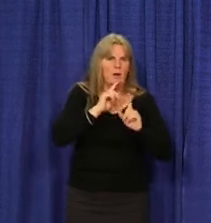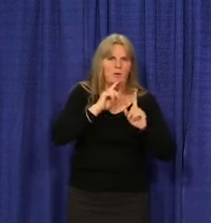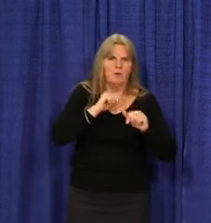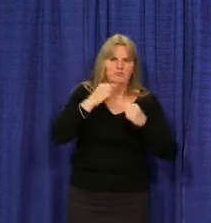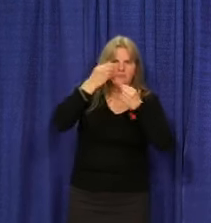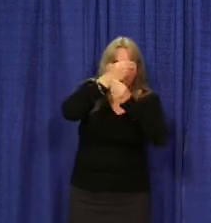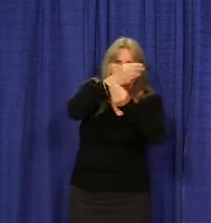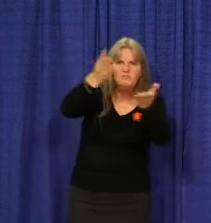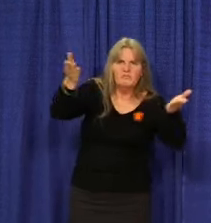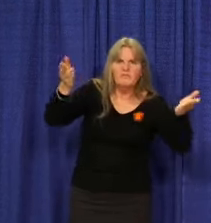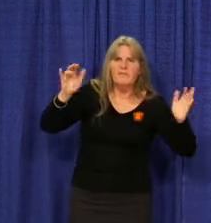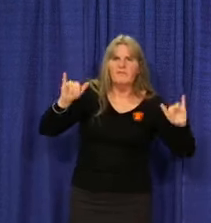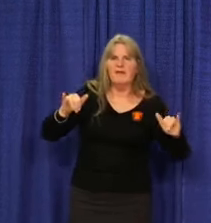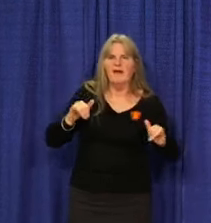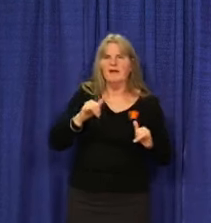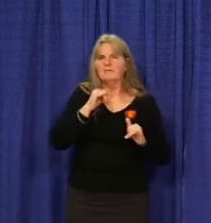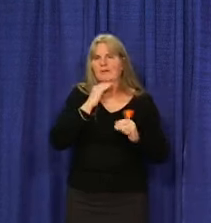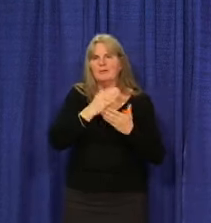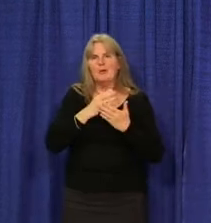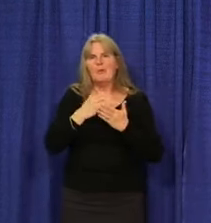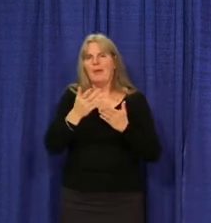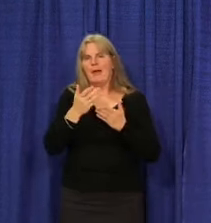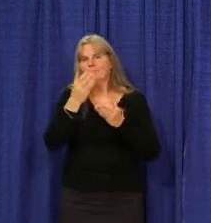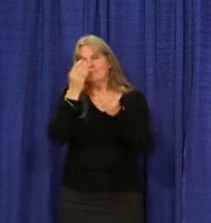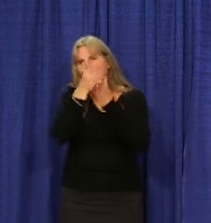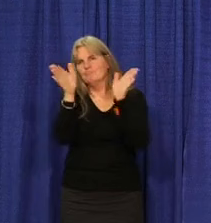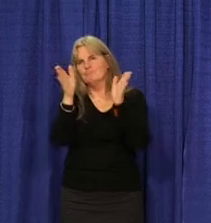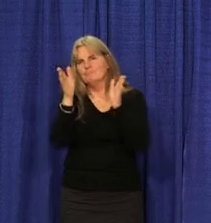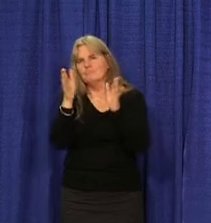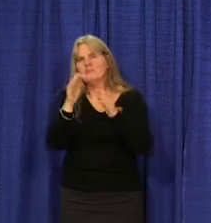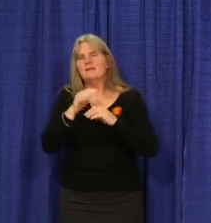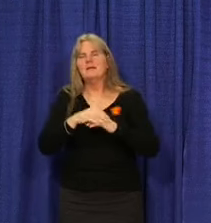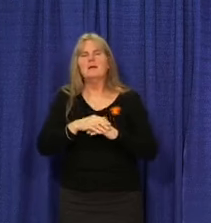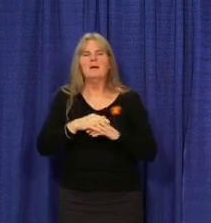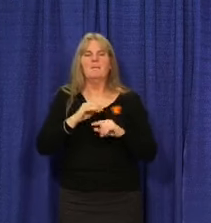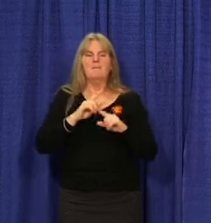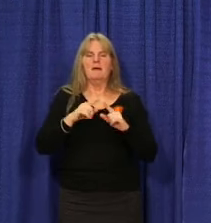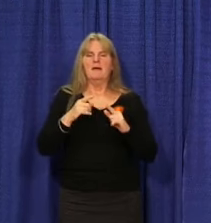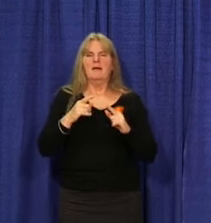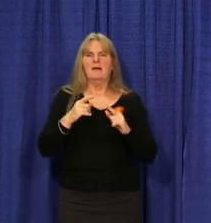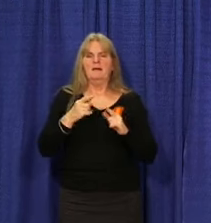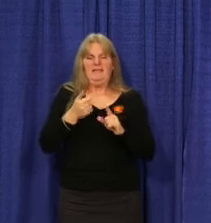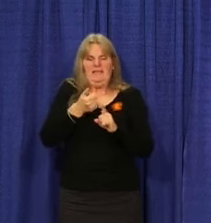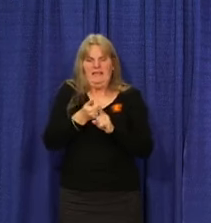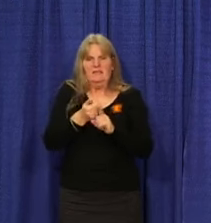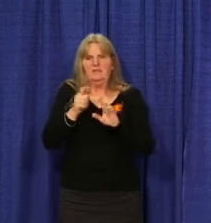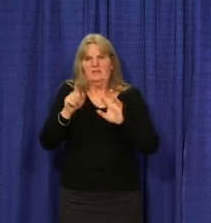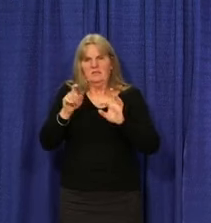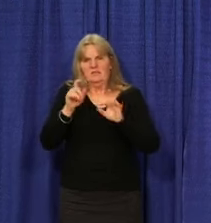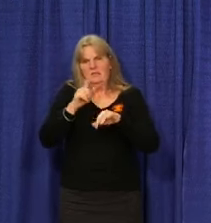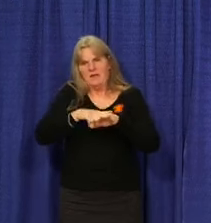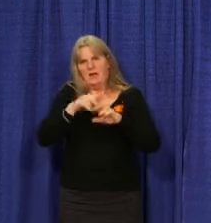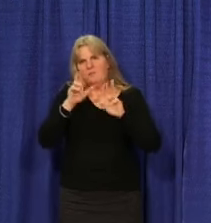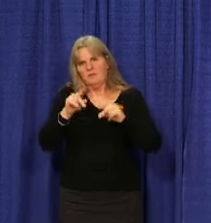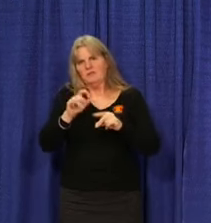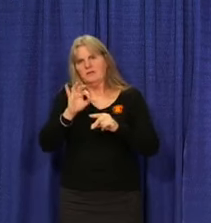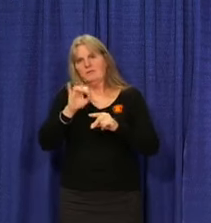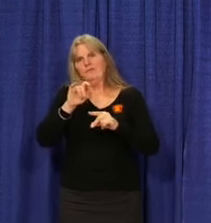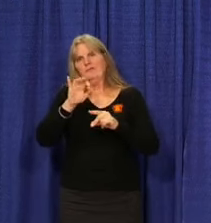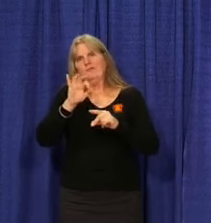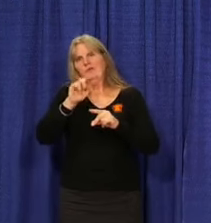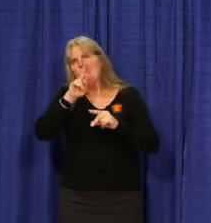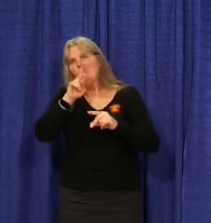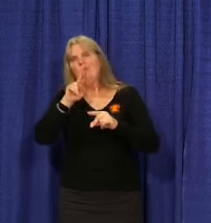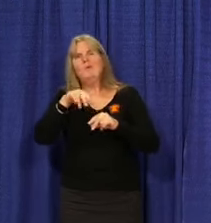periodic summary of our surveillance data. But we don't kind of announce individual hospitalizations with other communicable